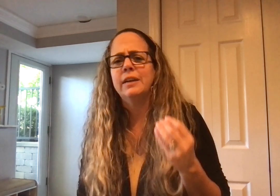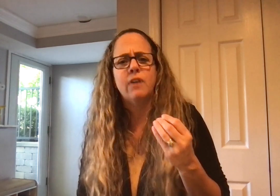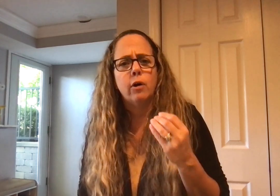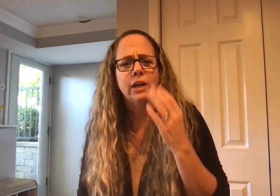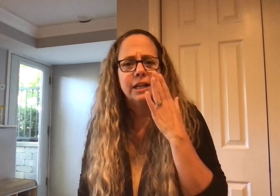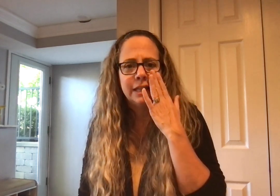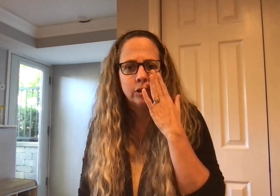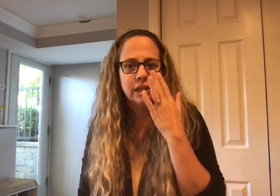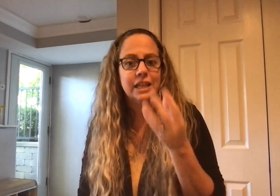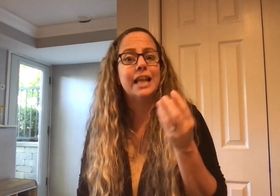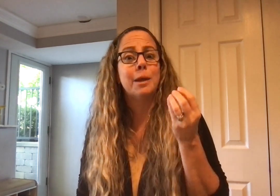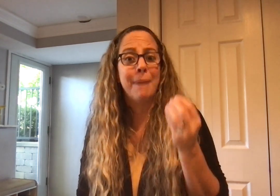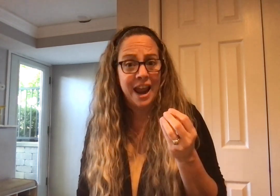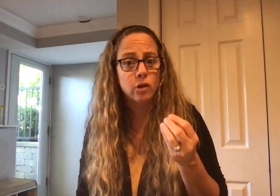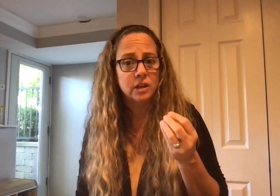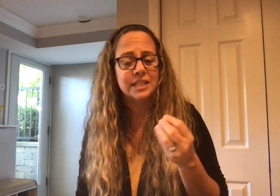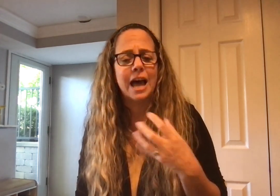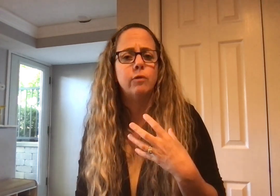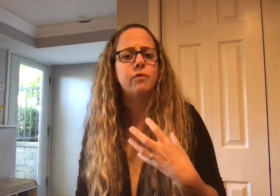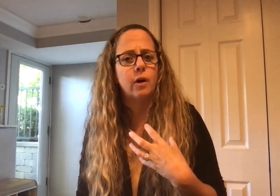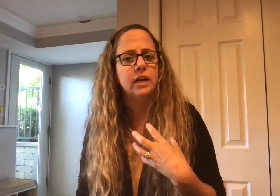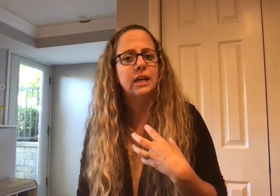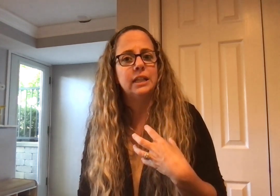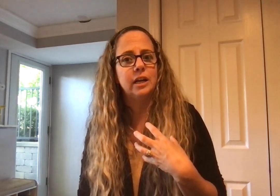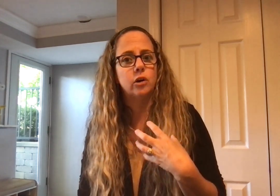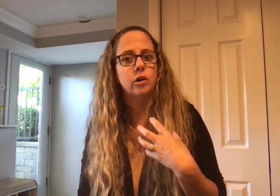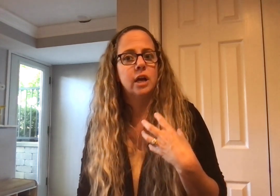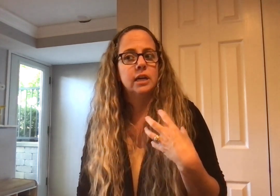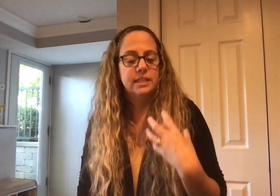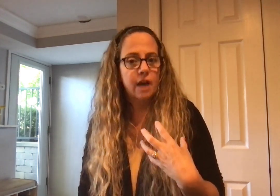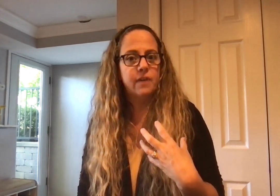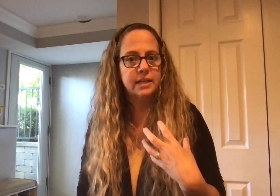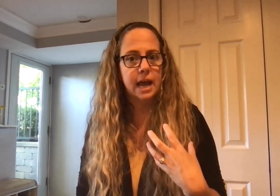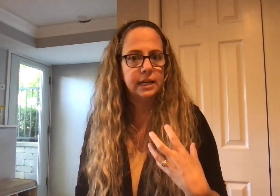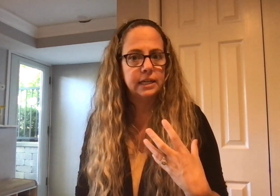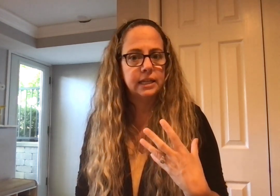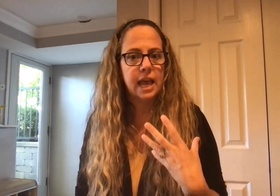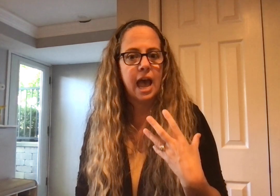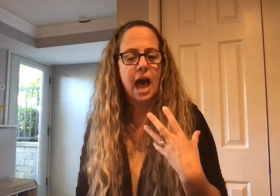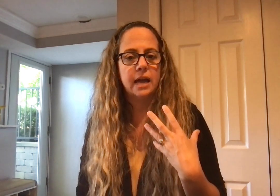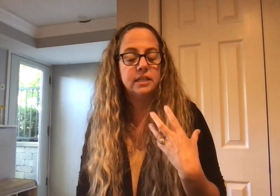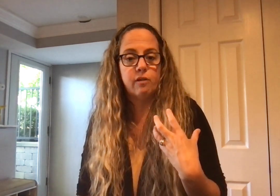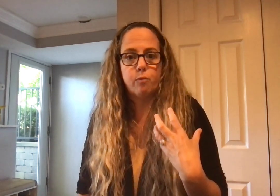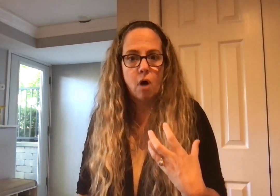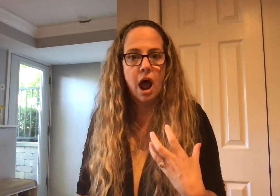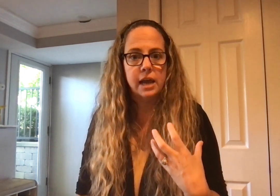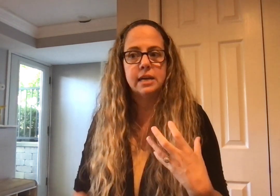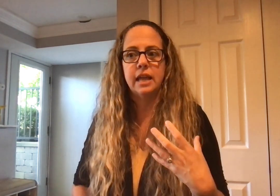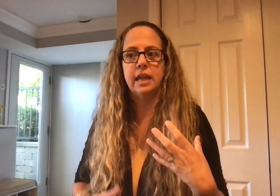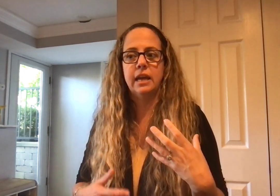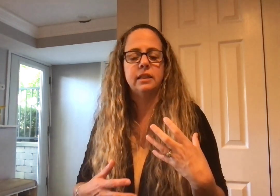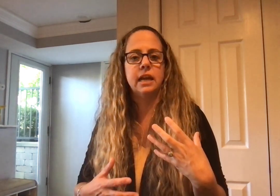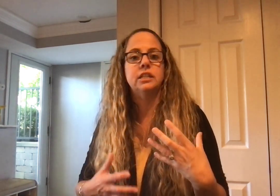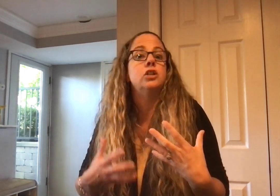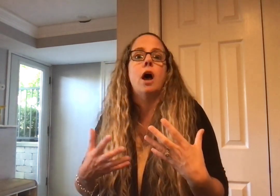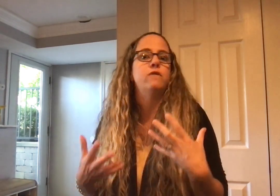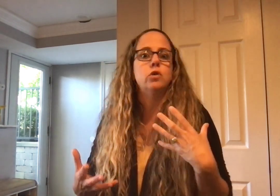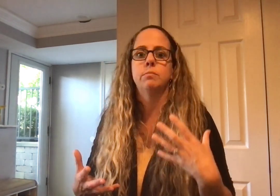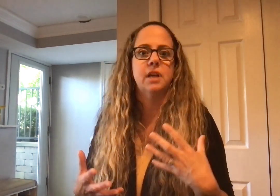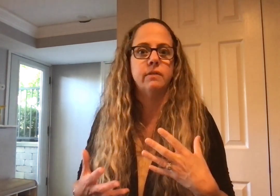very clearly that the parents had a very clear deaf identity. They had deaf pride, and they did not view themselves